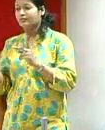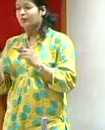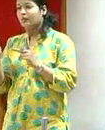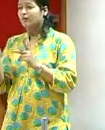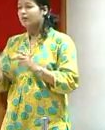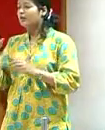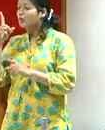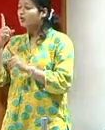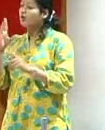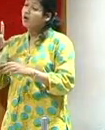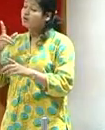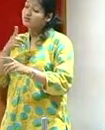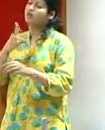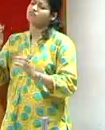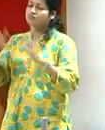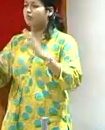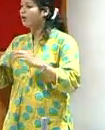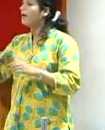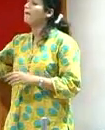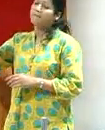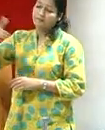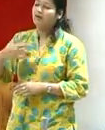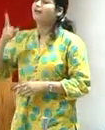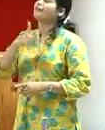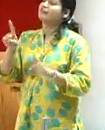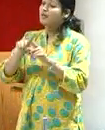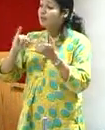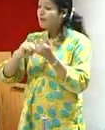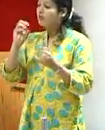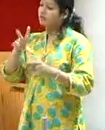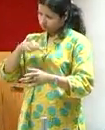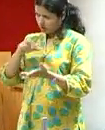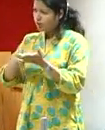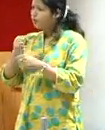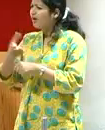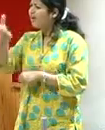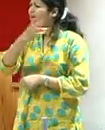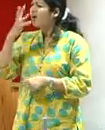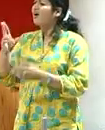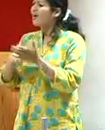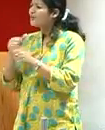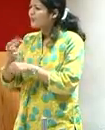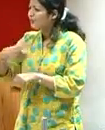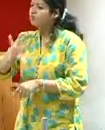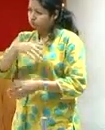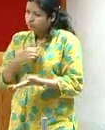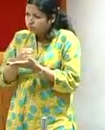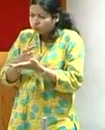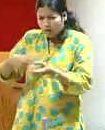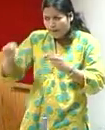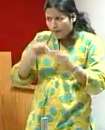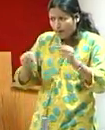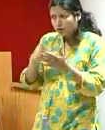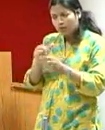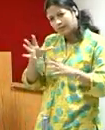for 2 or 3 years. That case is still going on. And much credit to HRLN for having taken on that case and got that result. We decided to